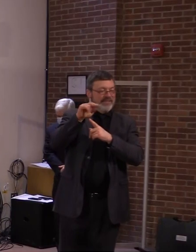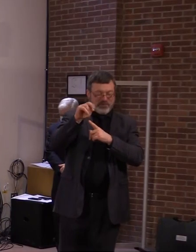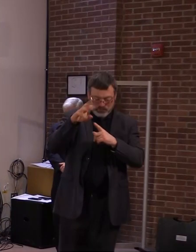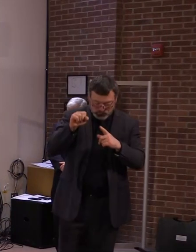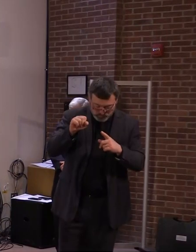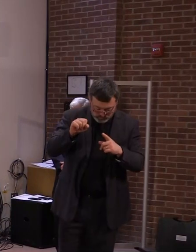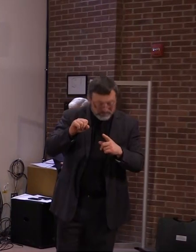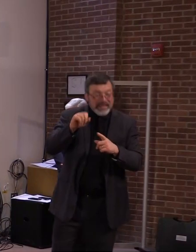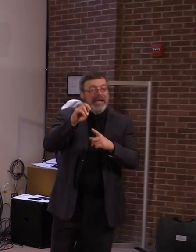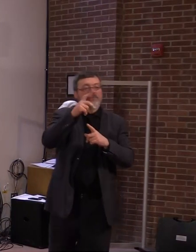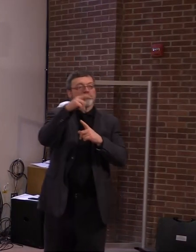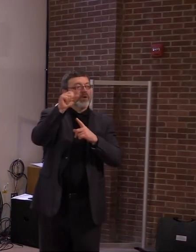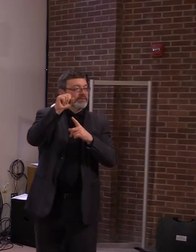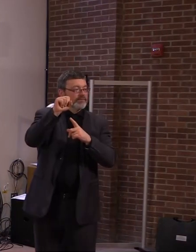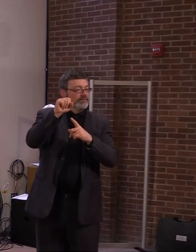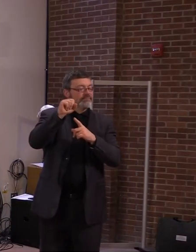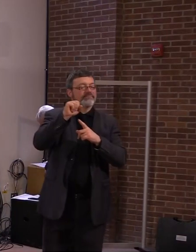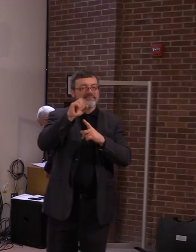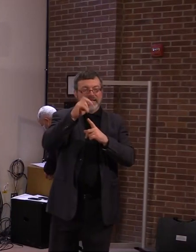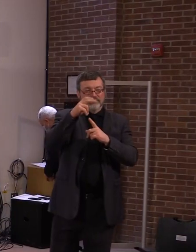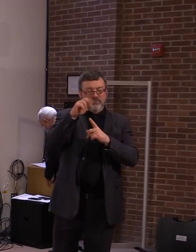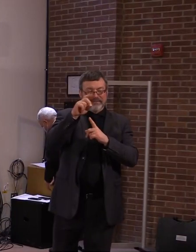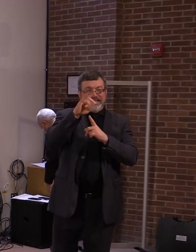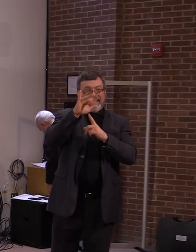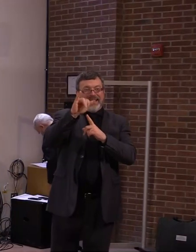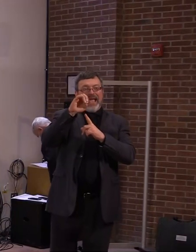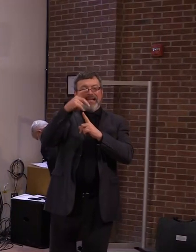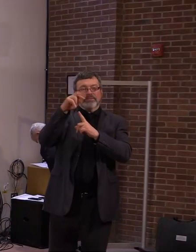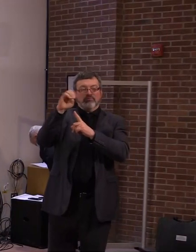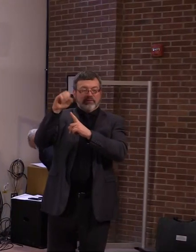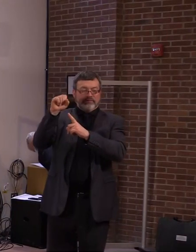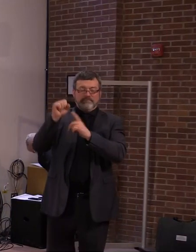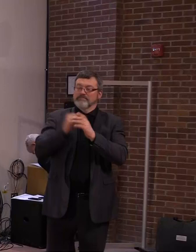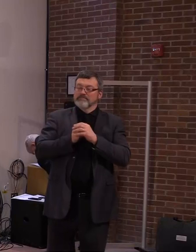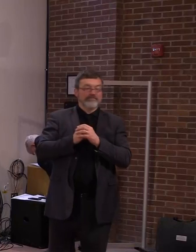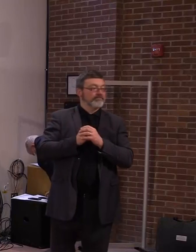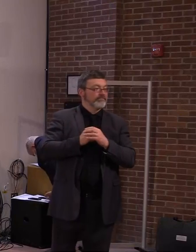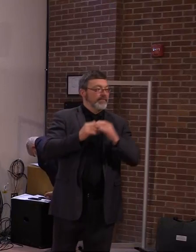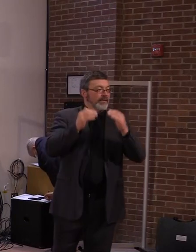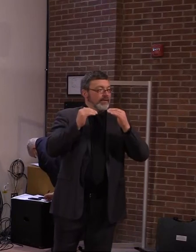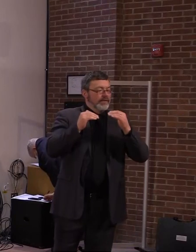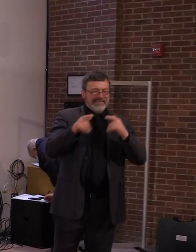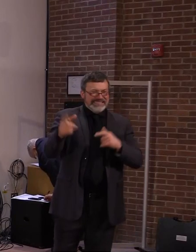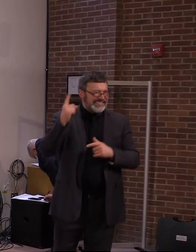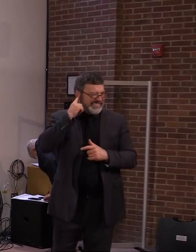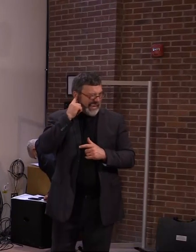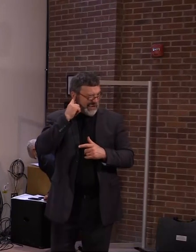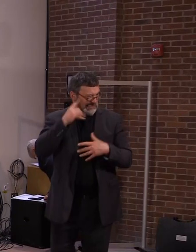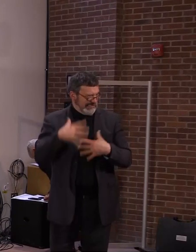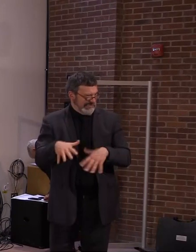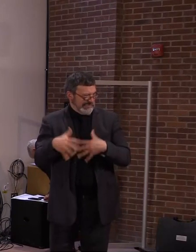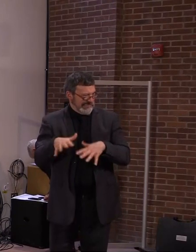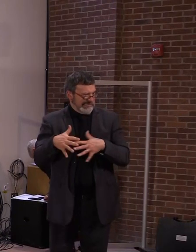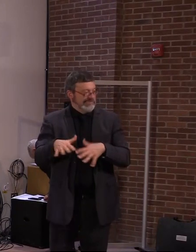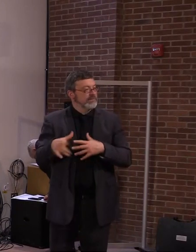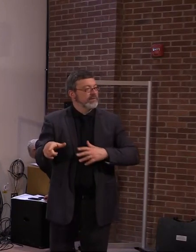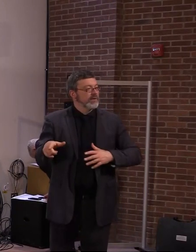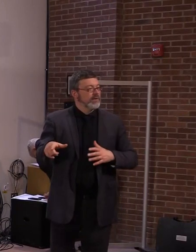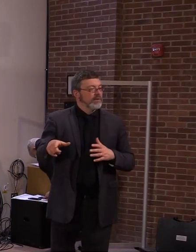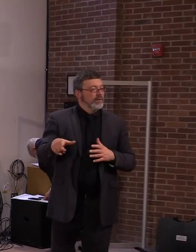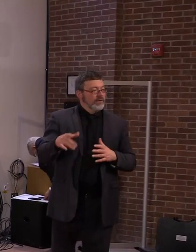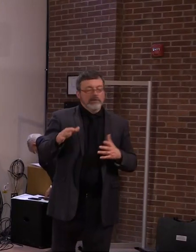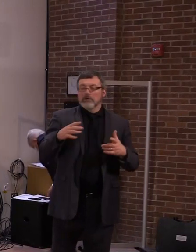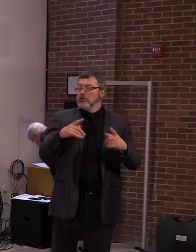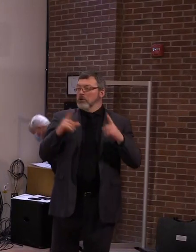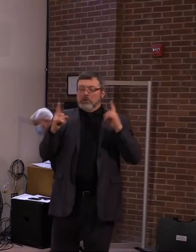Yeah, good afternoon, and first of all, I want to echo what he just said, which is thank you for your service to the country,